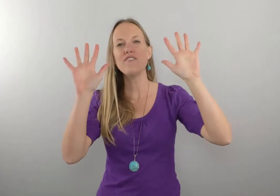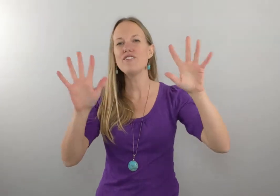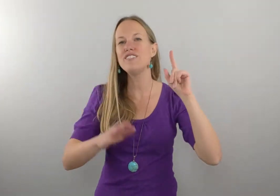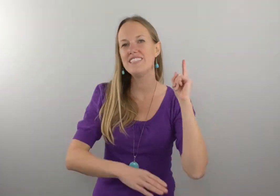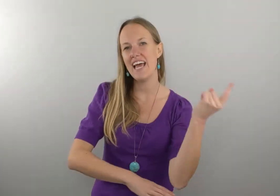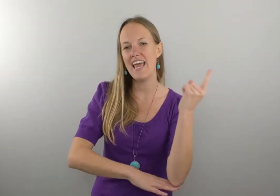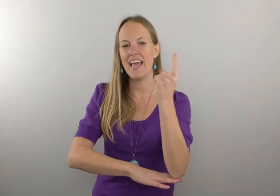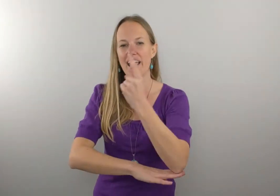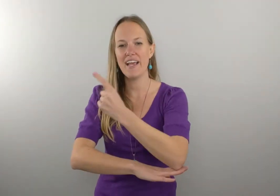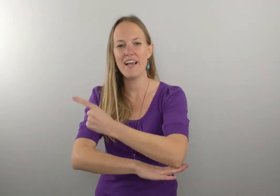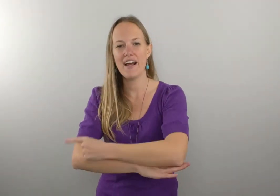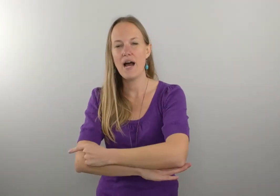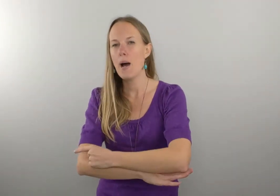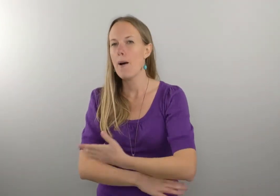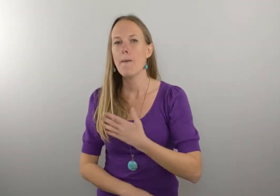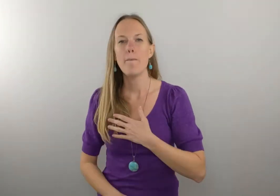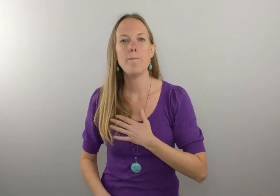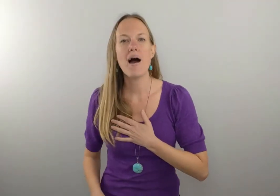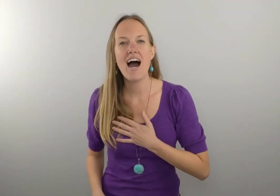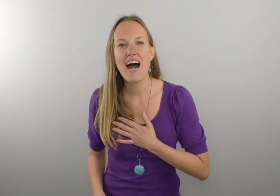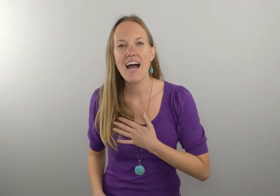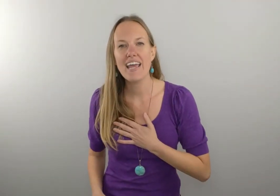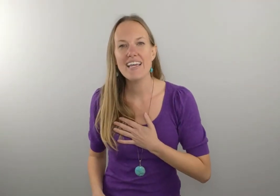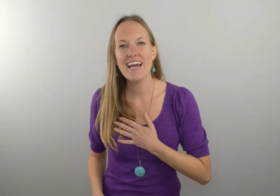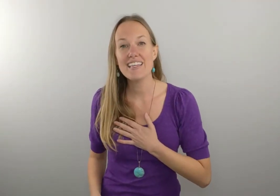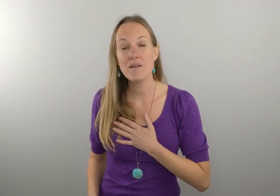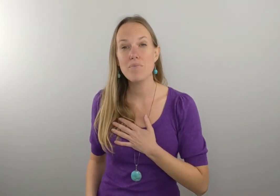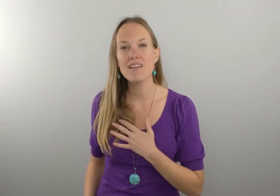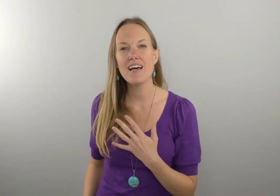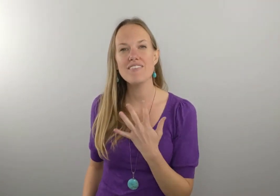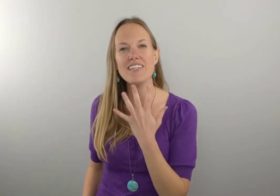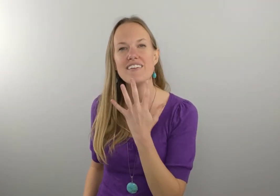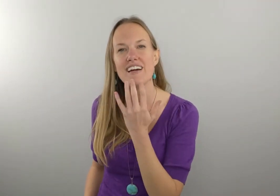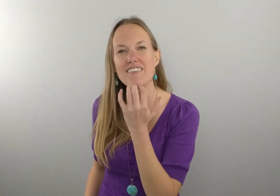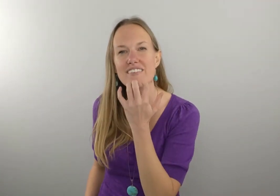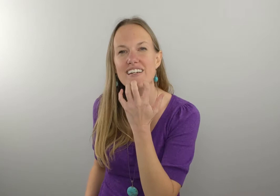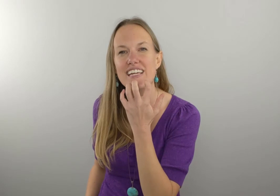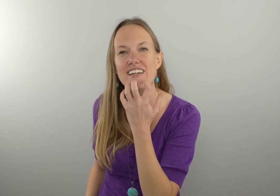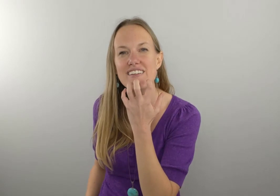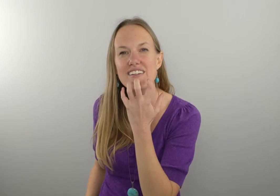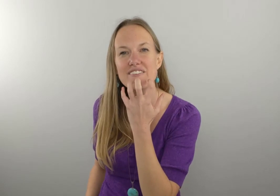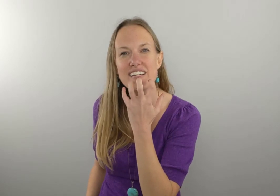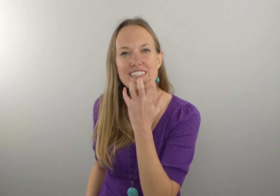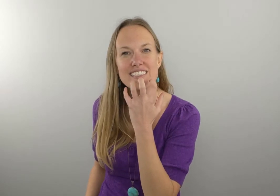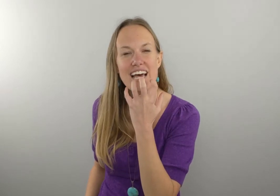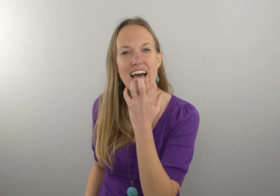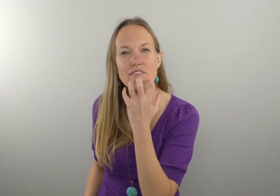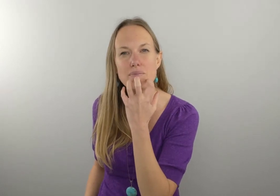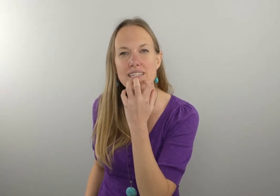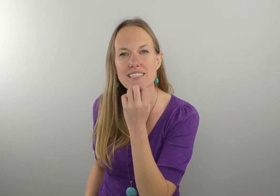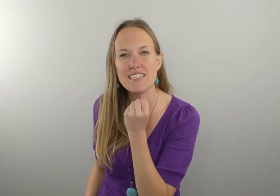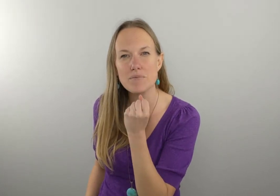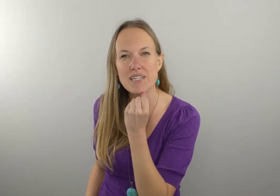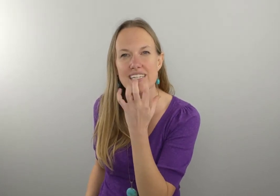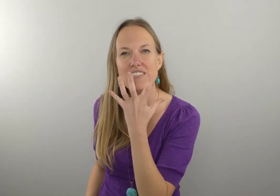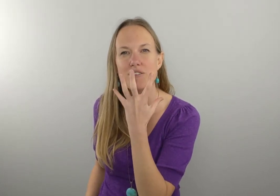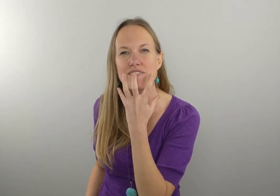Wonderful day, my, and then beloved, you kind of, you're here with your fingers half bent and then bring it into a